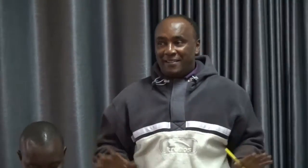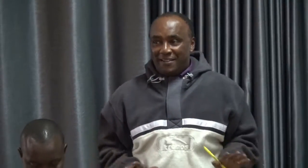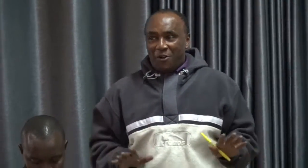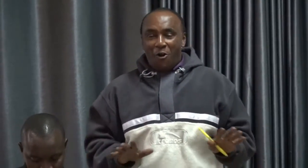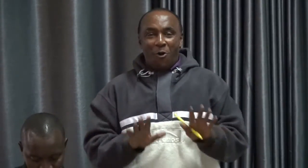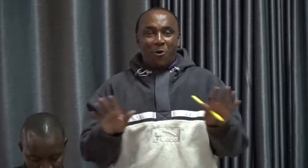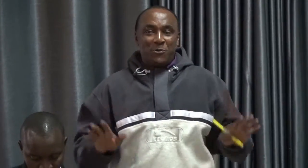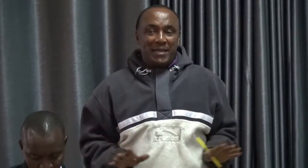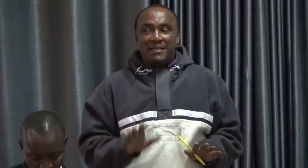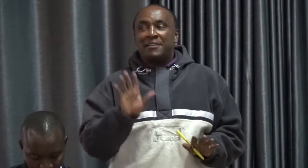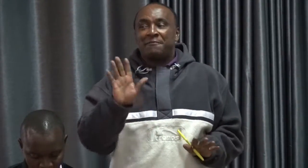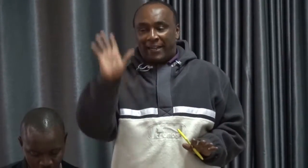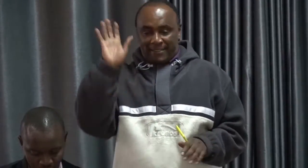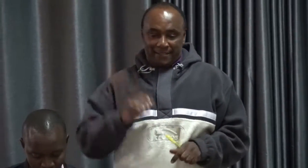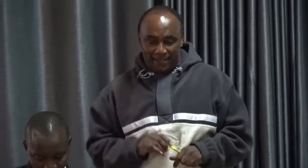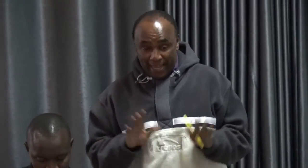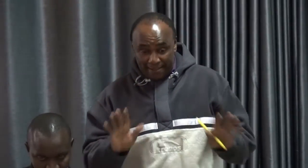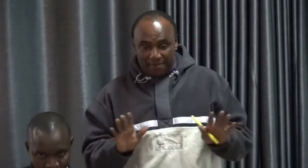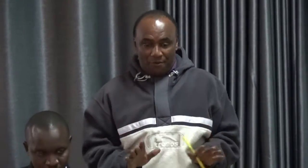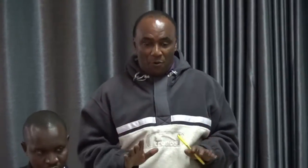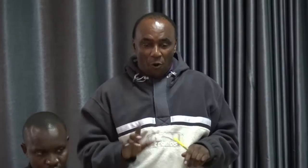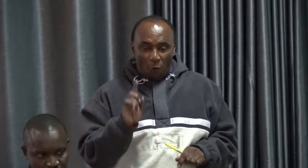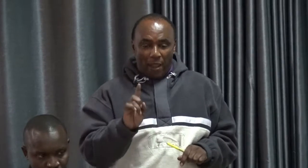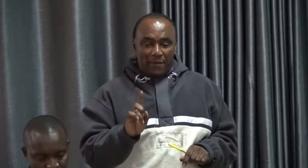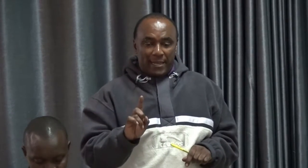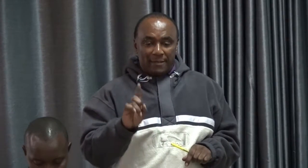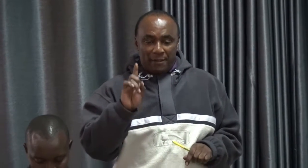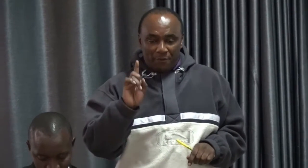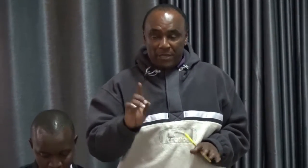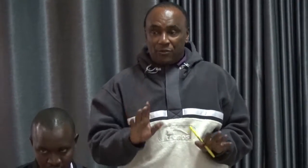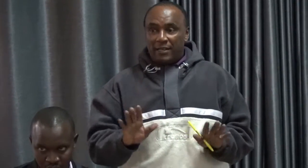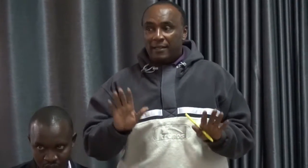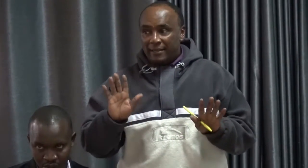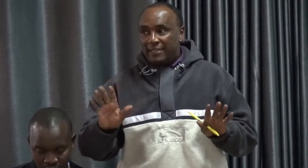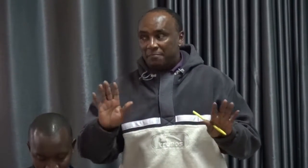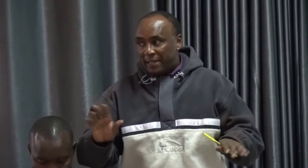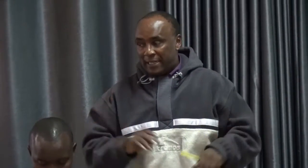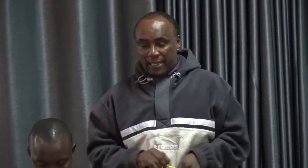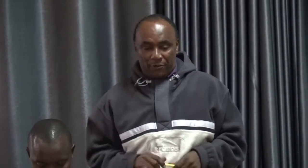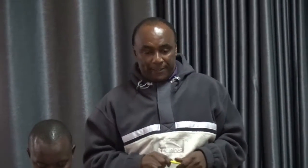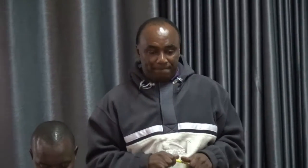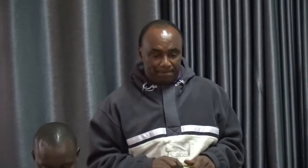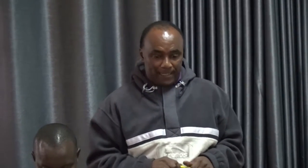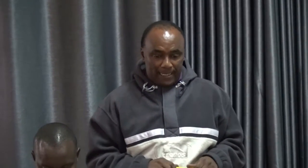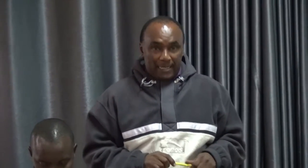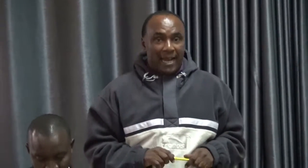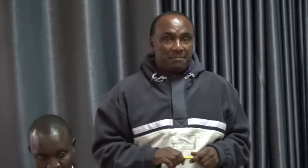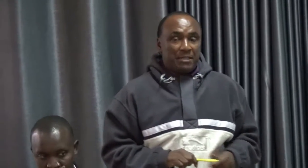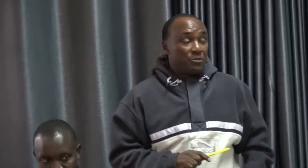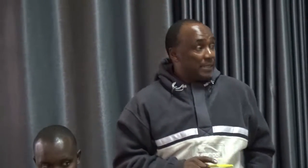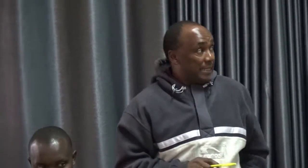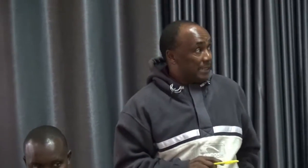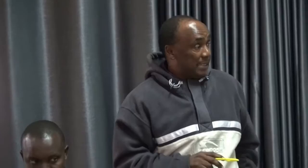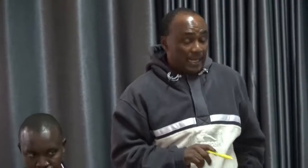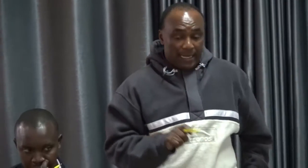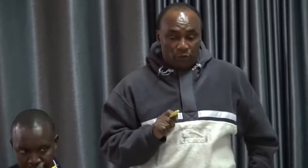needs. All what we need is facts, and therefore, where we get the information, this matters a lot. Last but